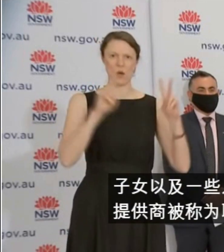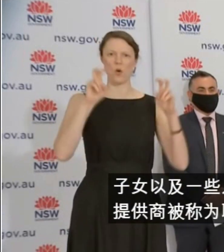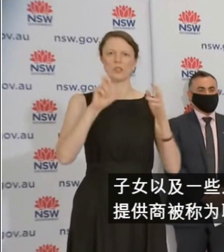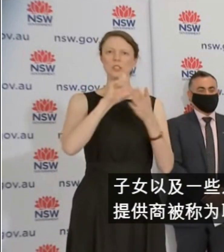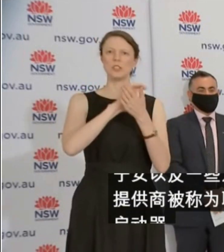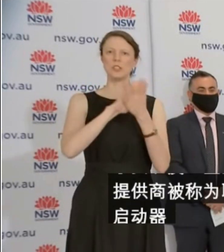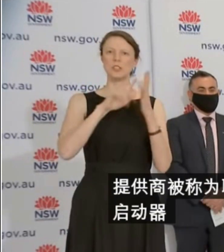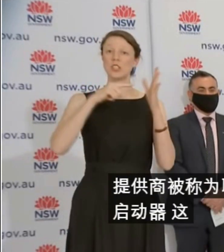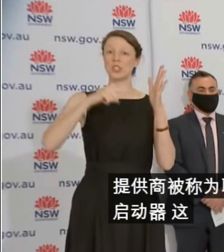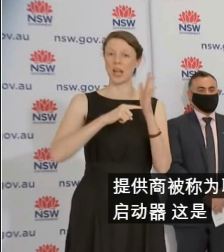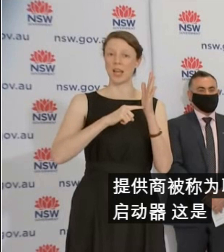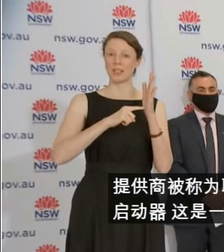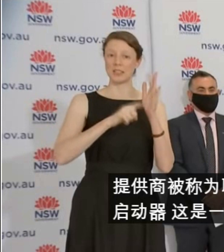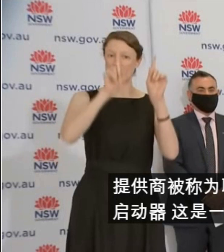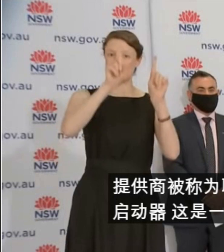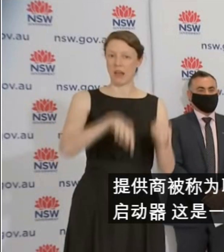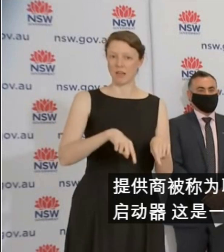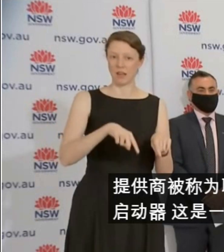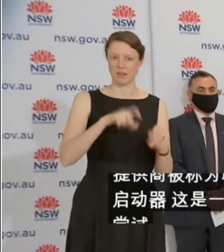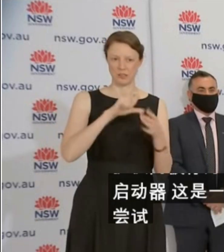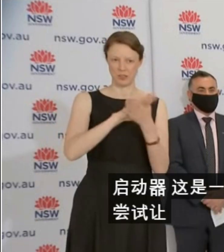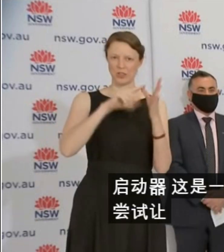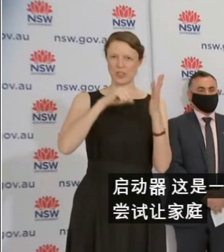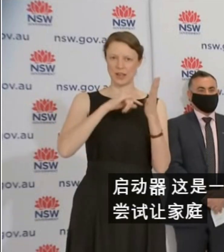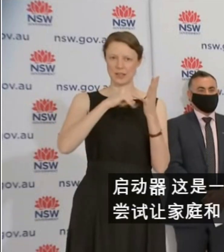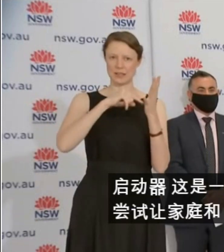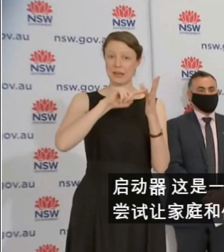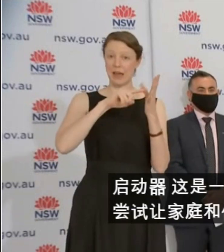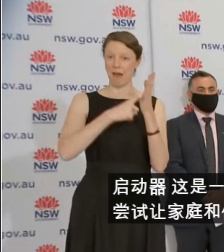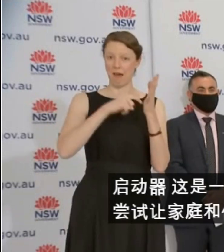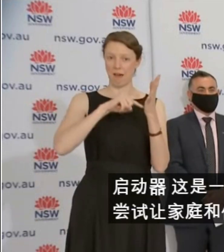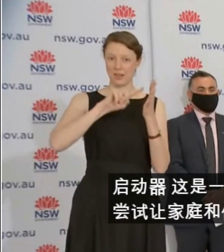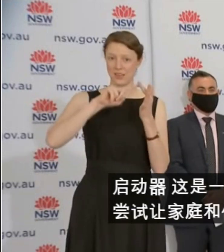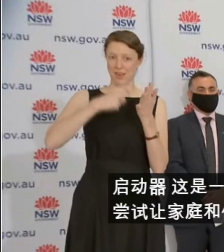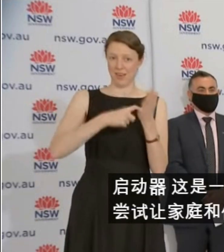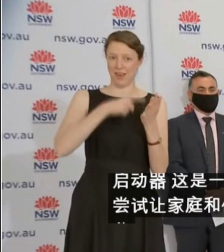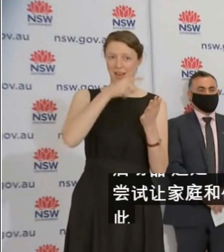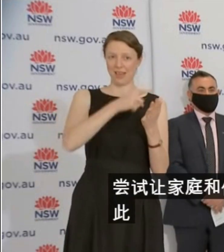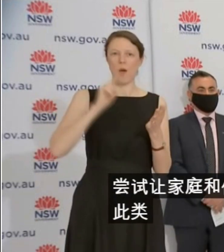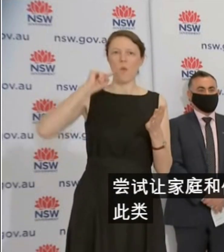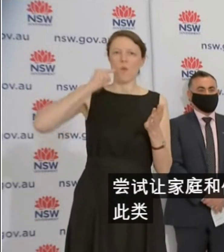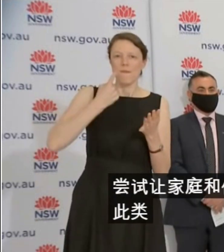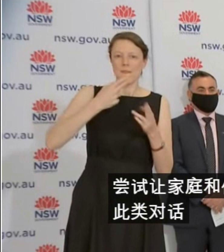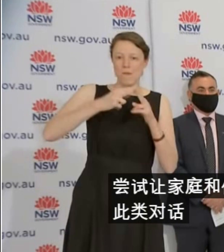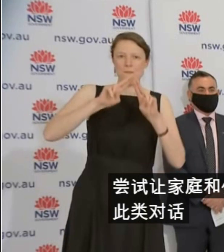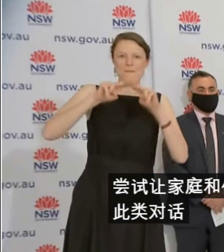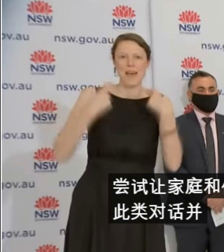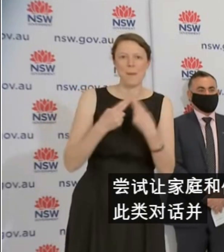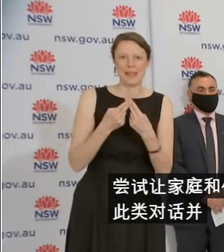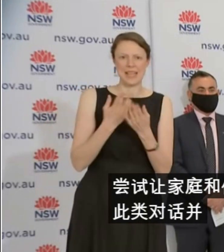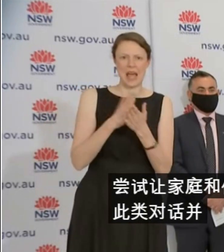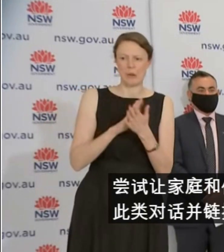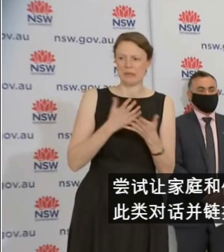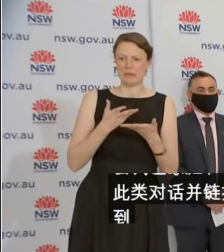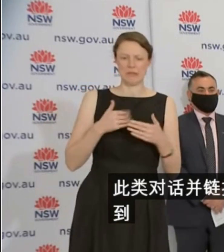Starter. It's a deliberate attempt to try and get families and their kids to start these kind of conversations,